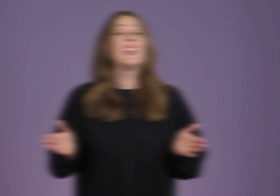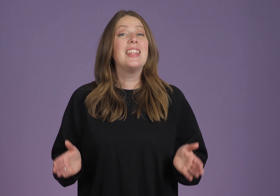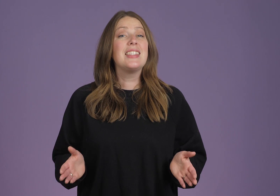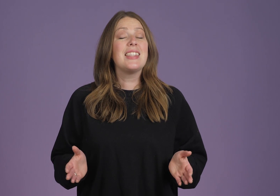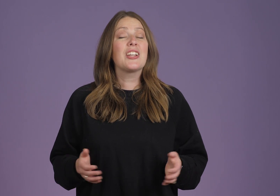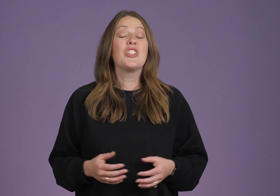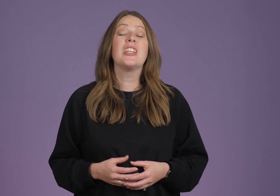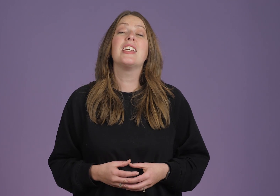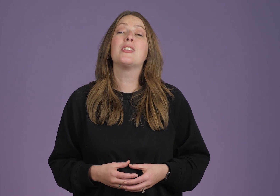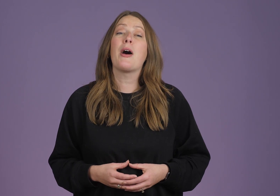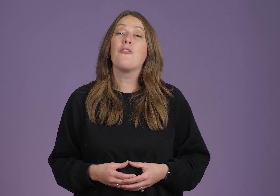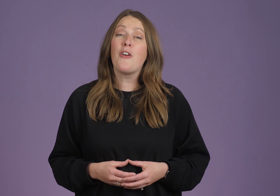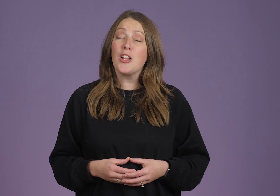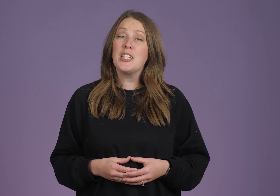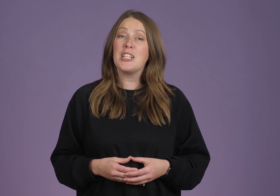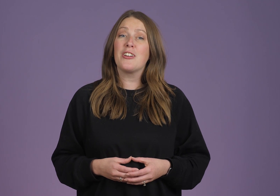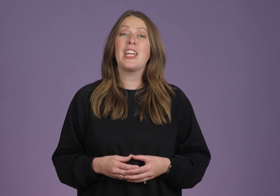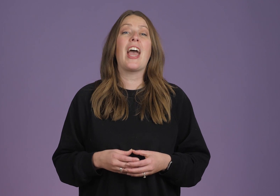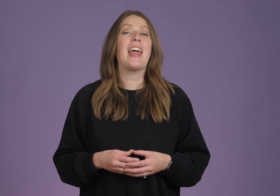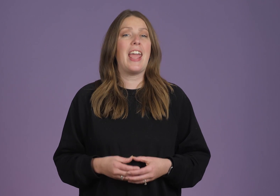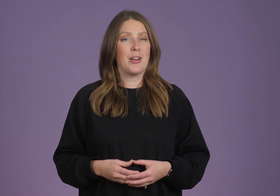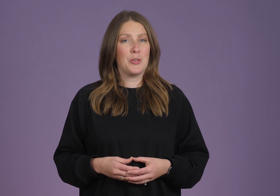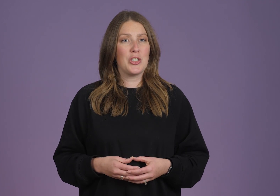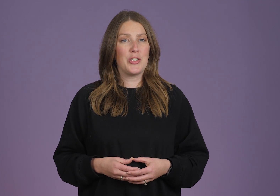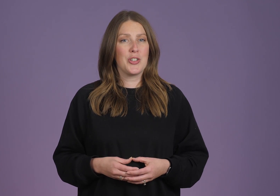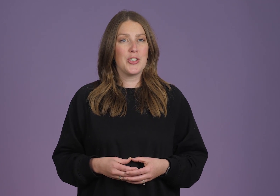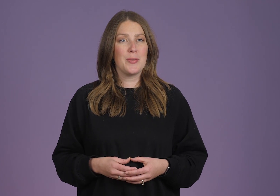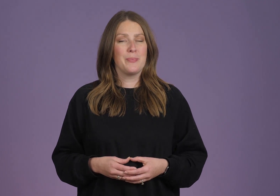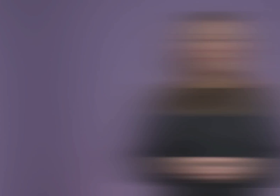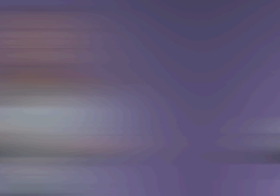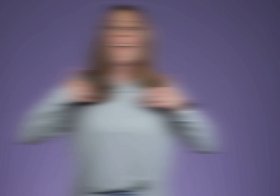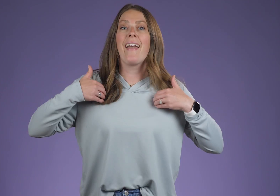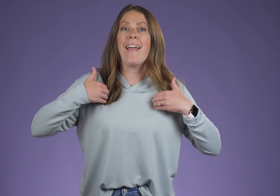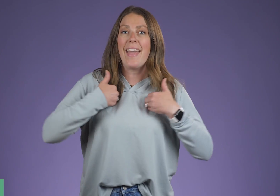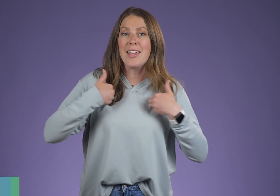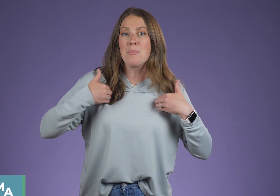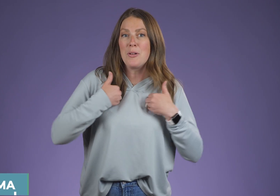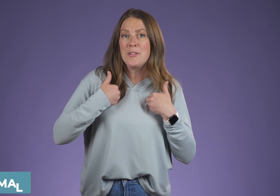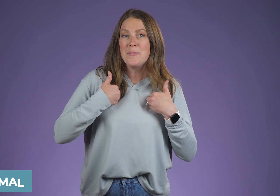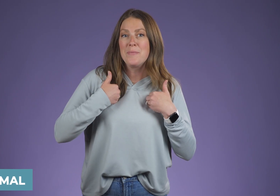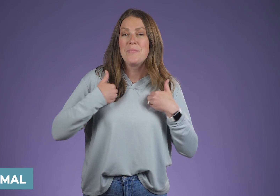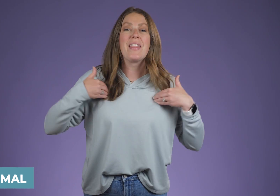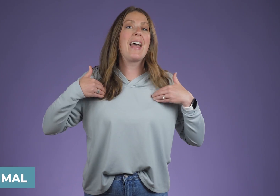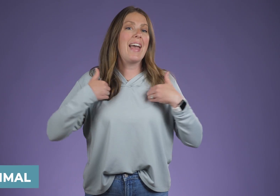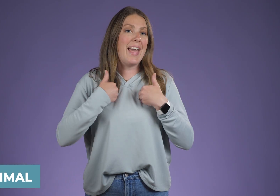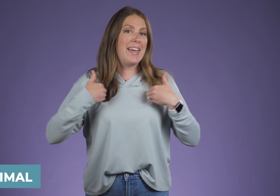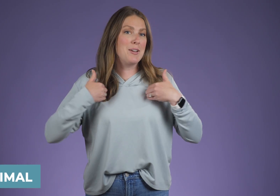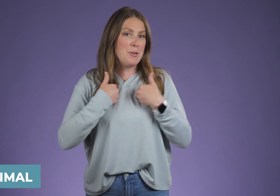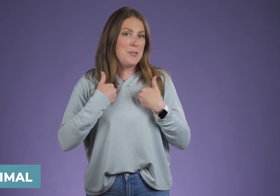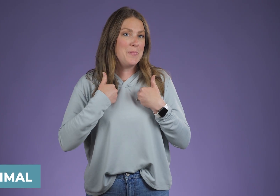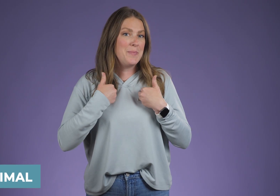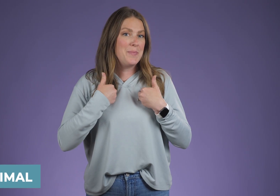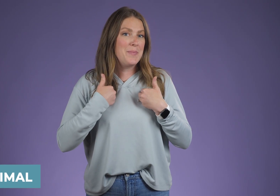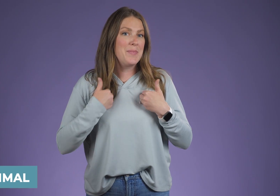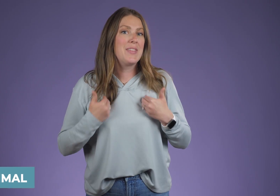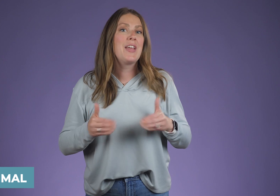This section is about volunteering at animal shelters. Animal. Animal.